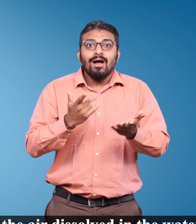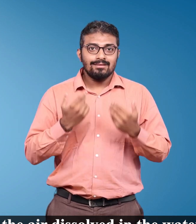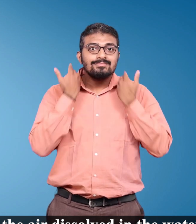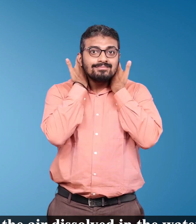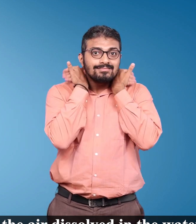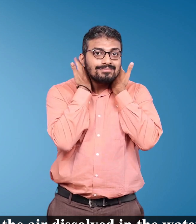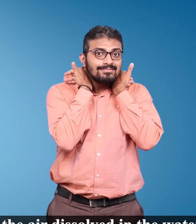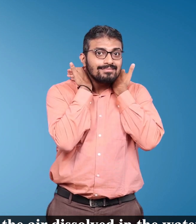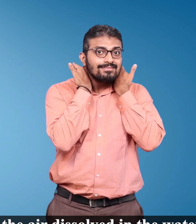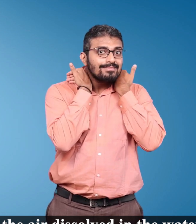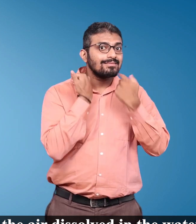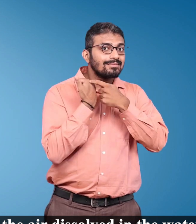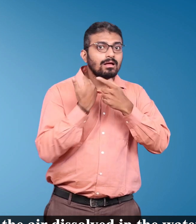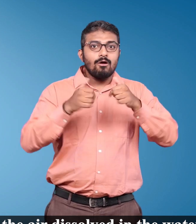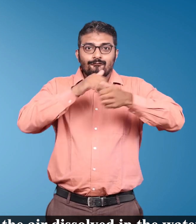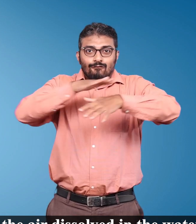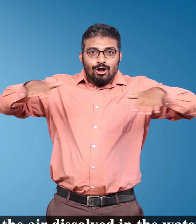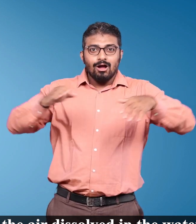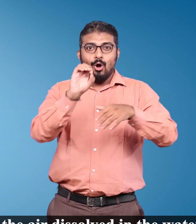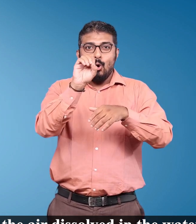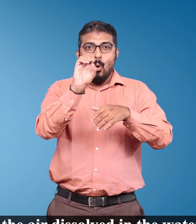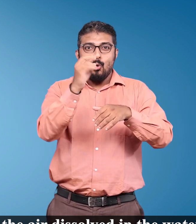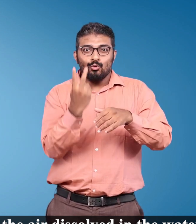absorbing oxygen from the air dissolved in the water.